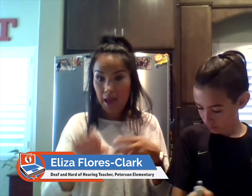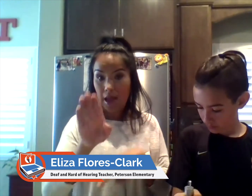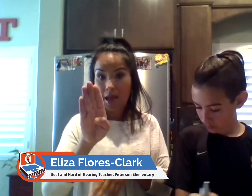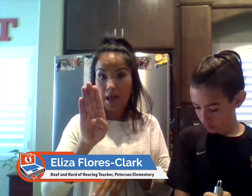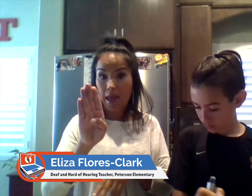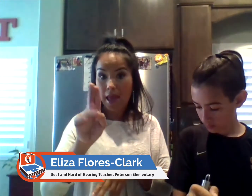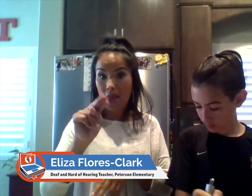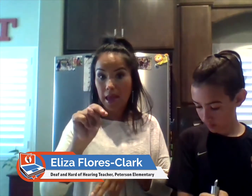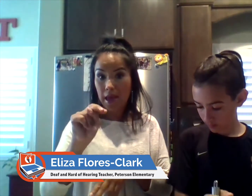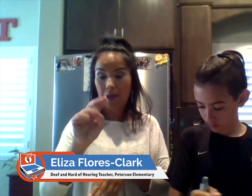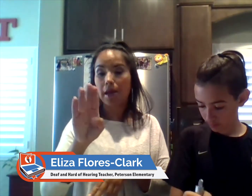Let